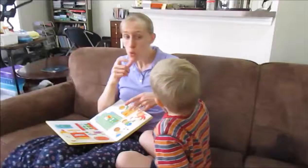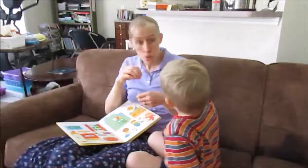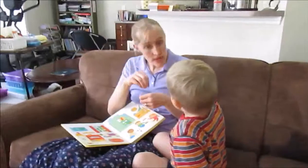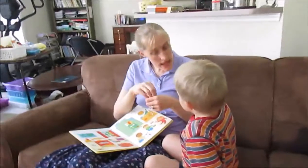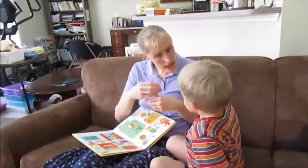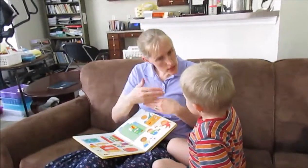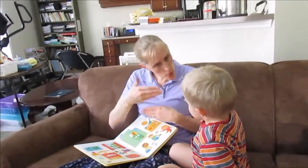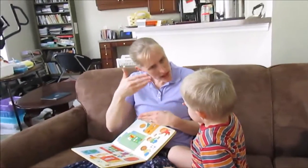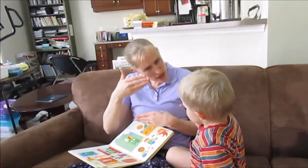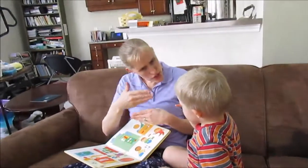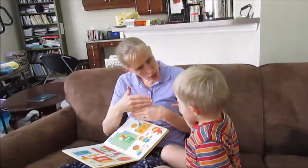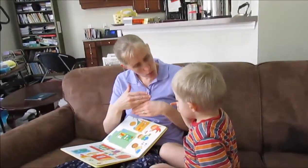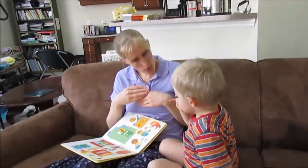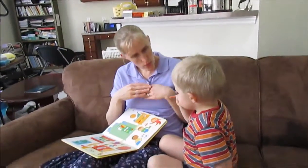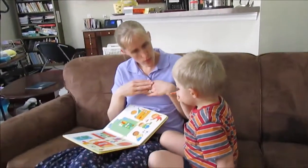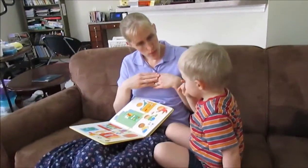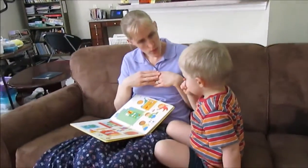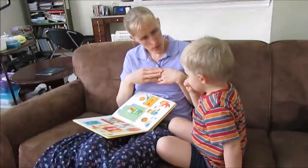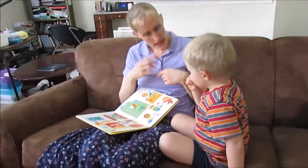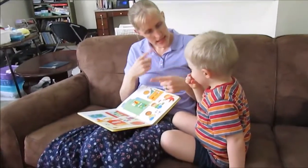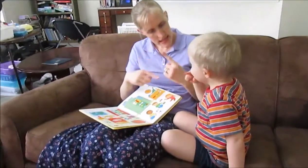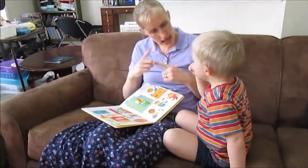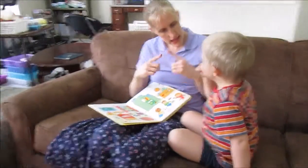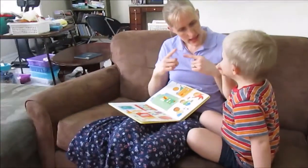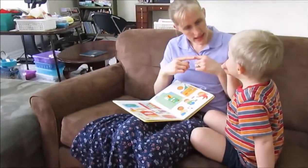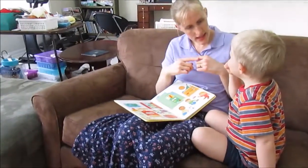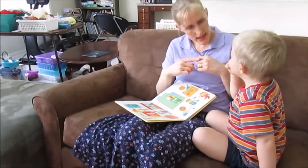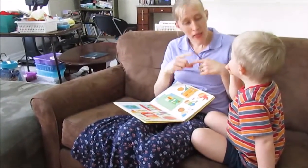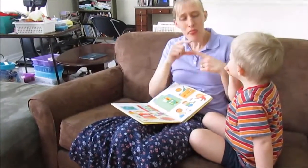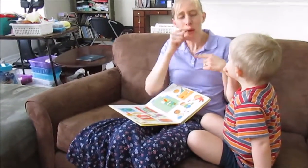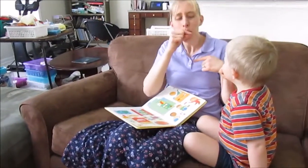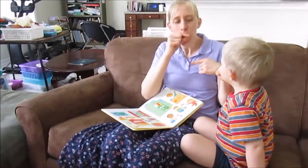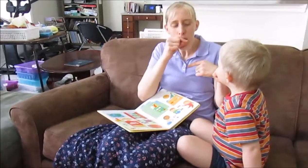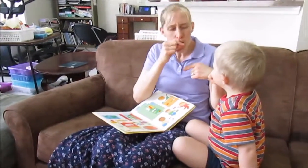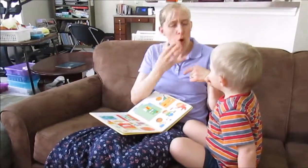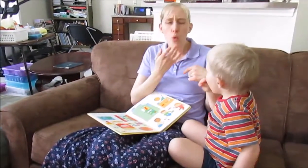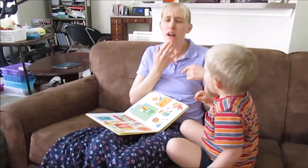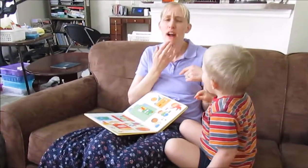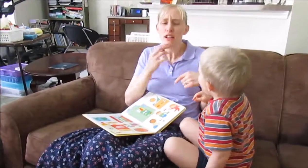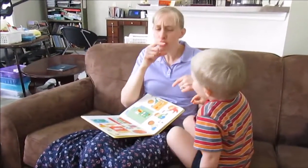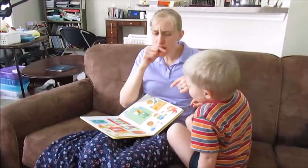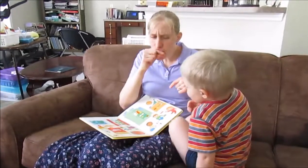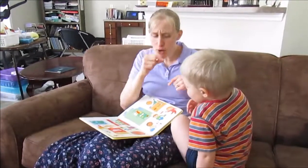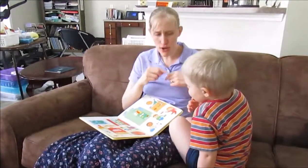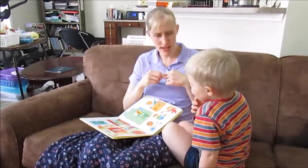Who's in the window? Science. Bird. What color is the bird?